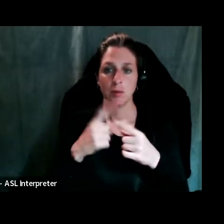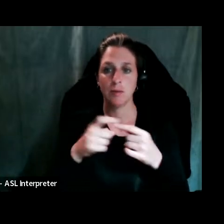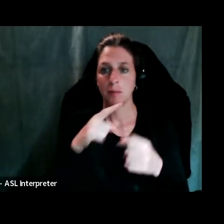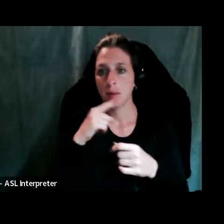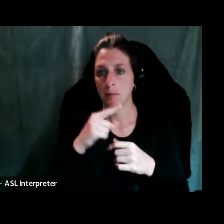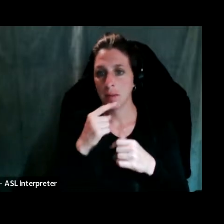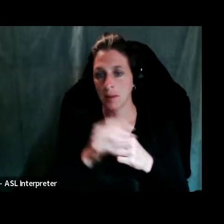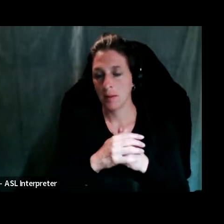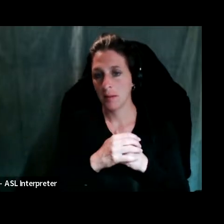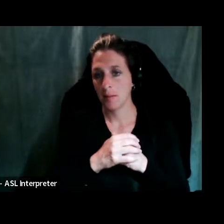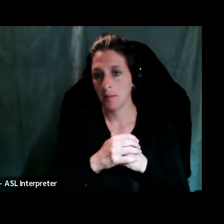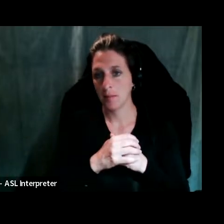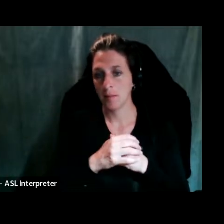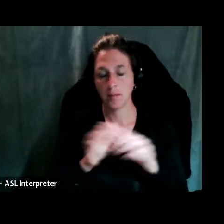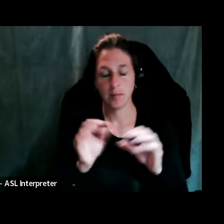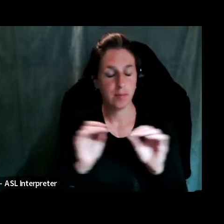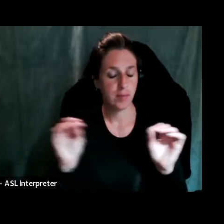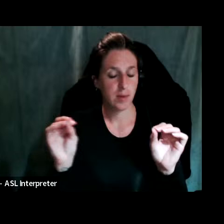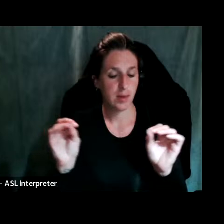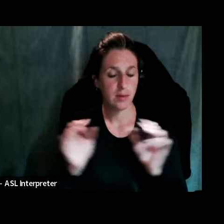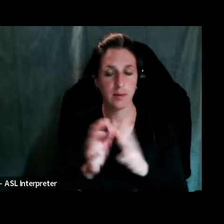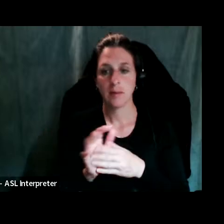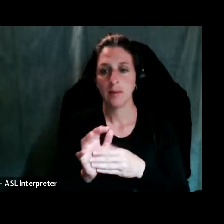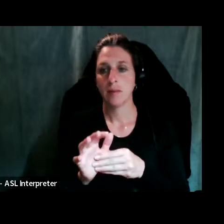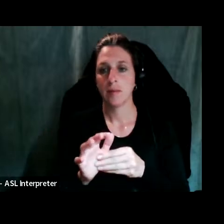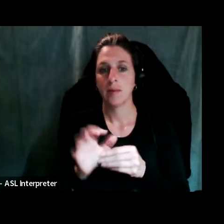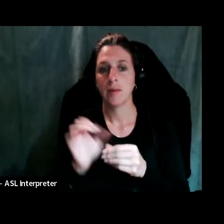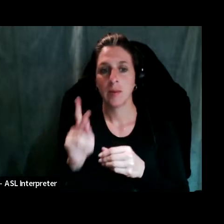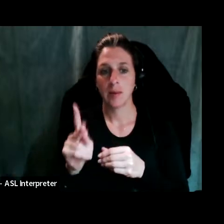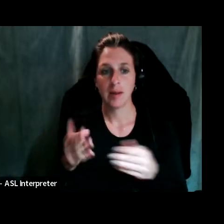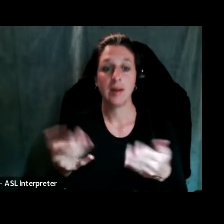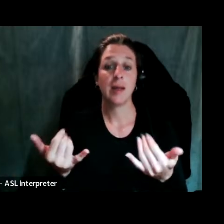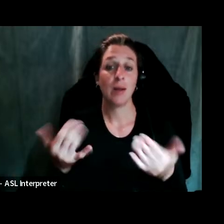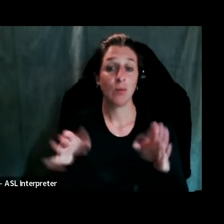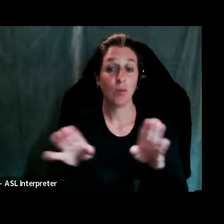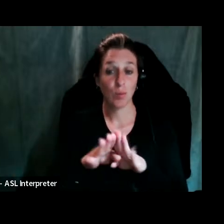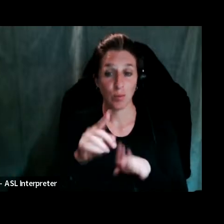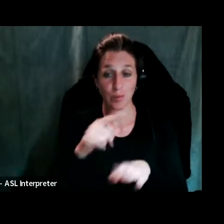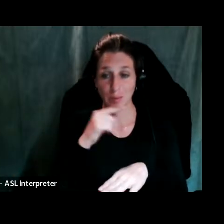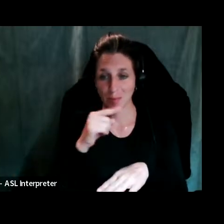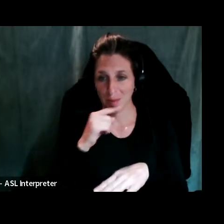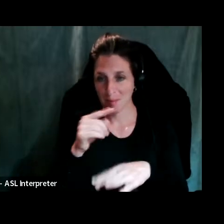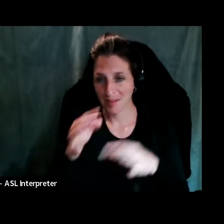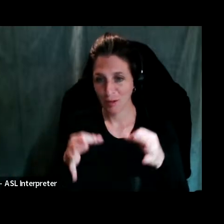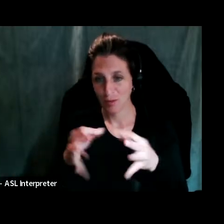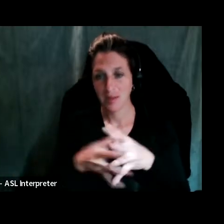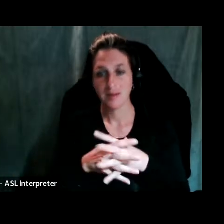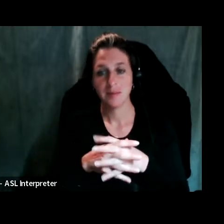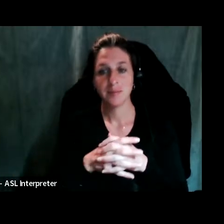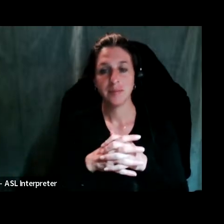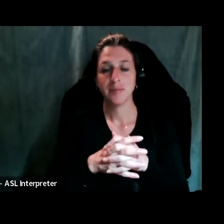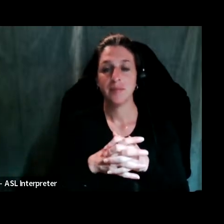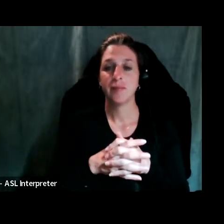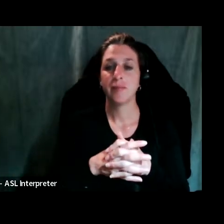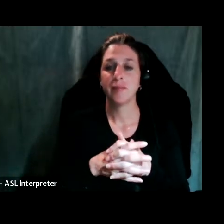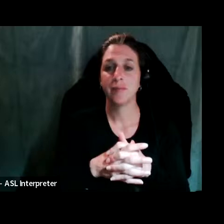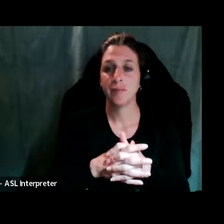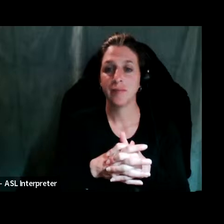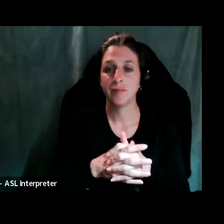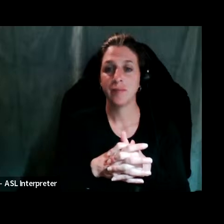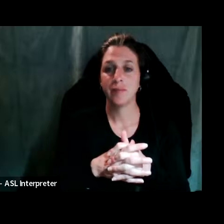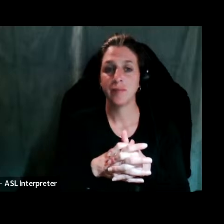public? There are none. Okay, I will now close the public hearing. Okay, so we'll be moving that Please.